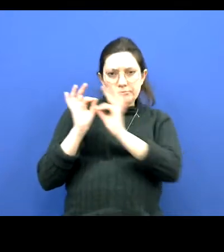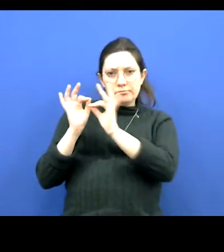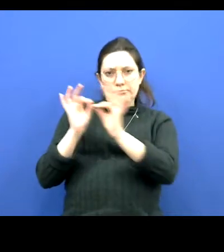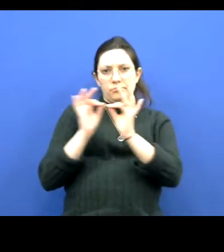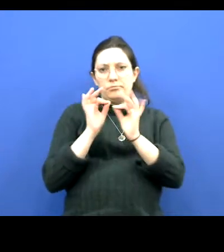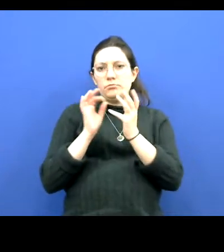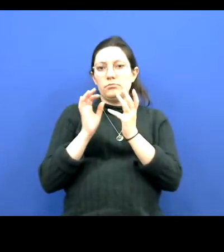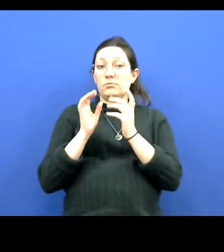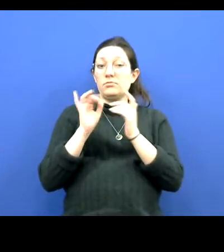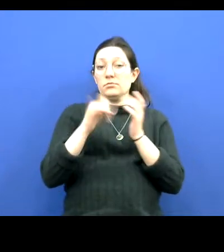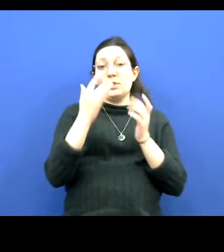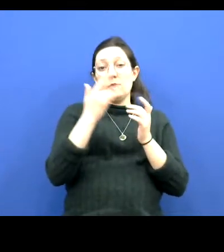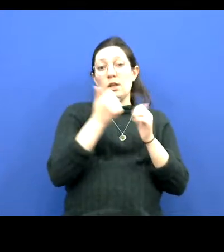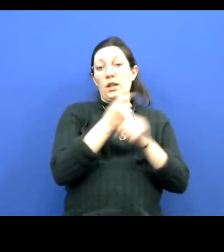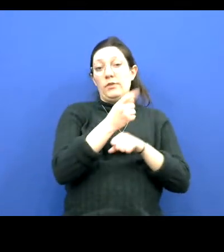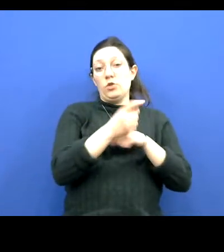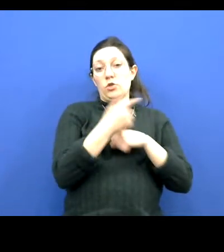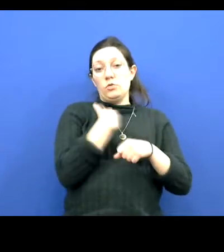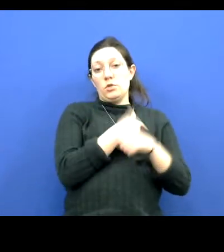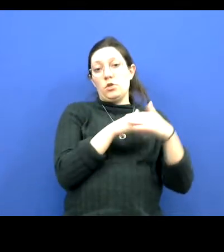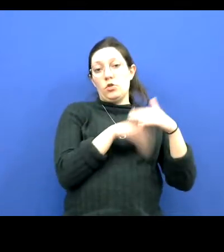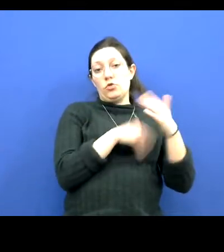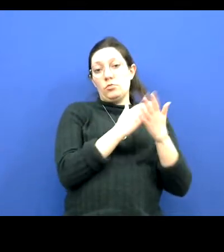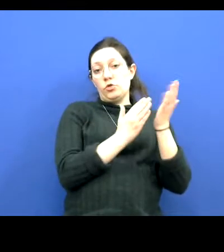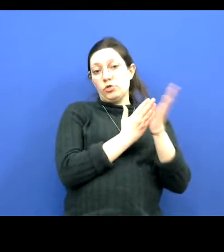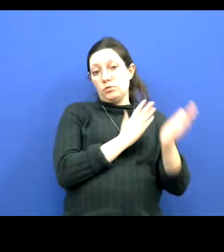year we've come in under budget. So